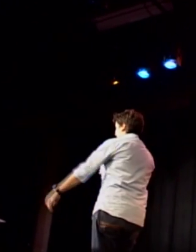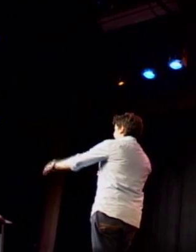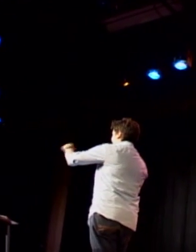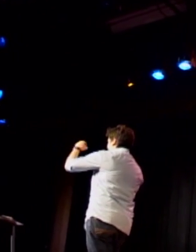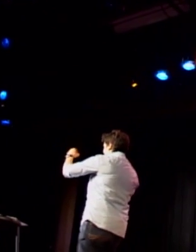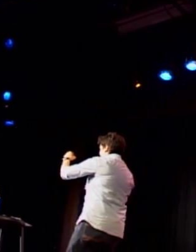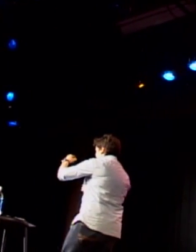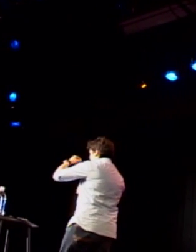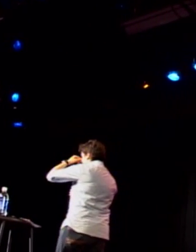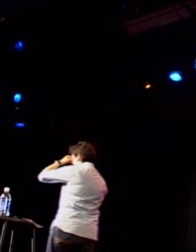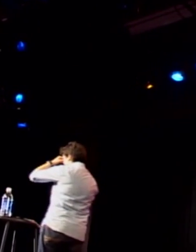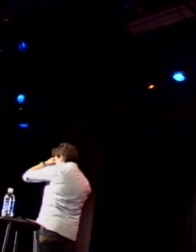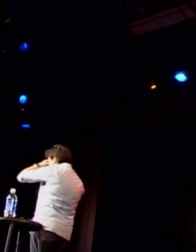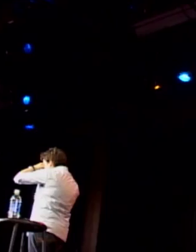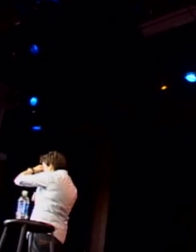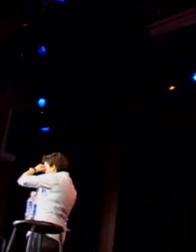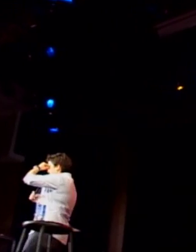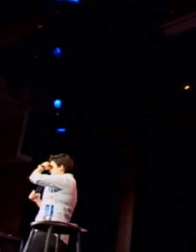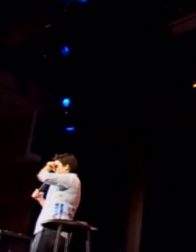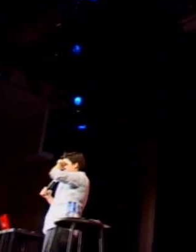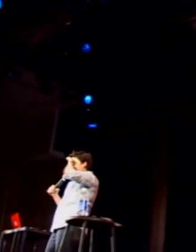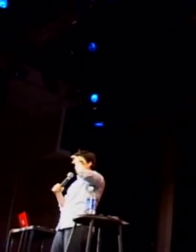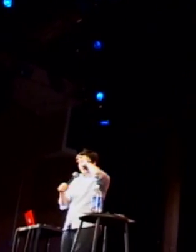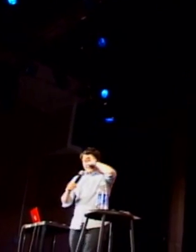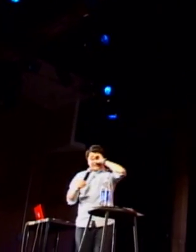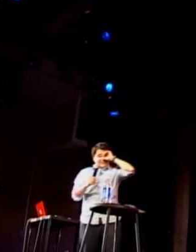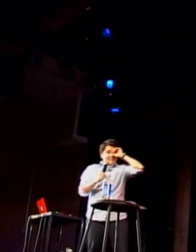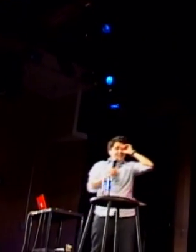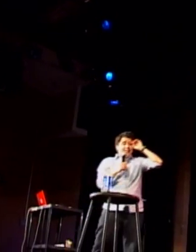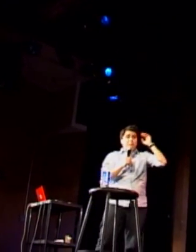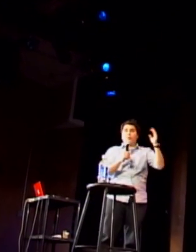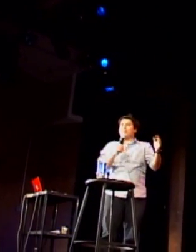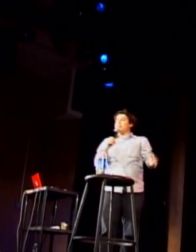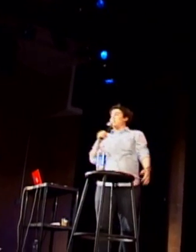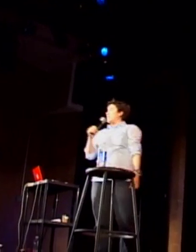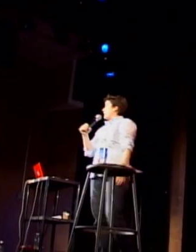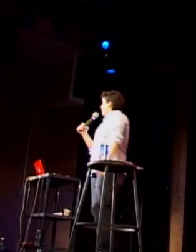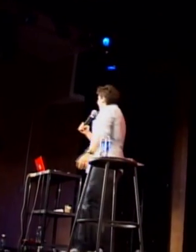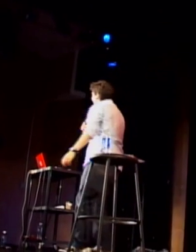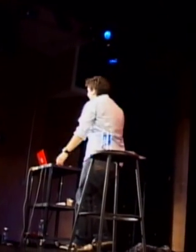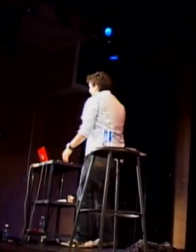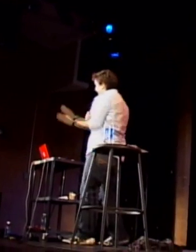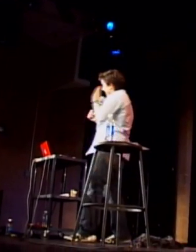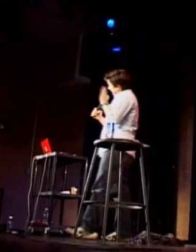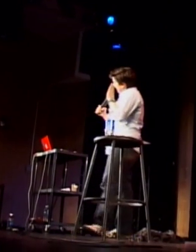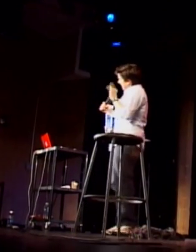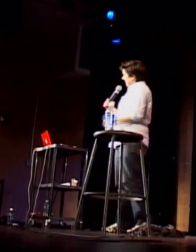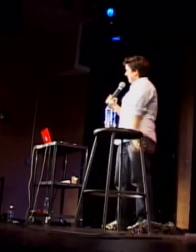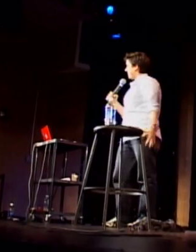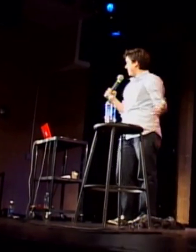Walk into kindergarten eating a Paxil, ibuprofen. I'm going shh.